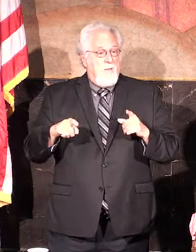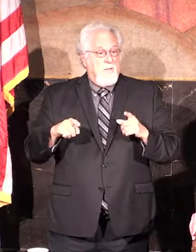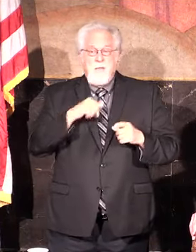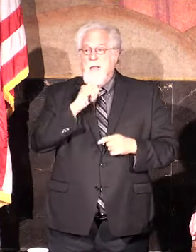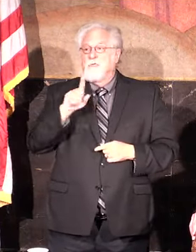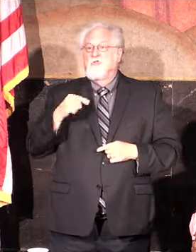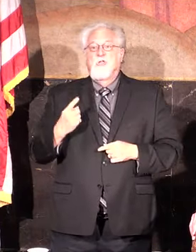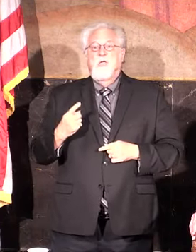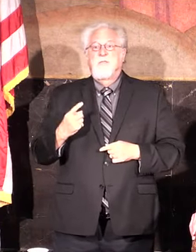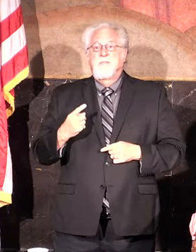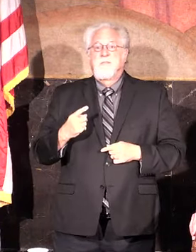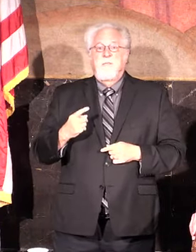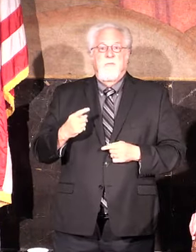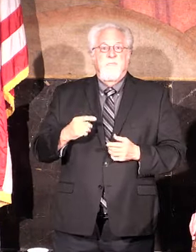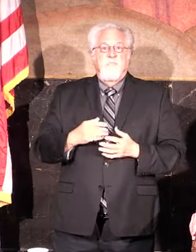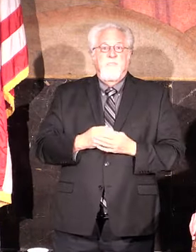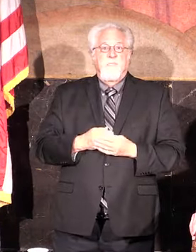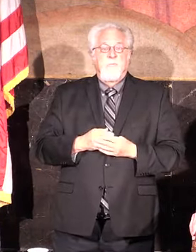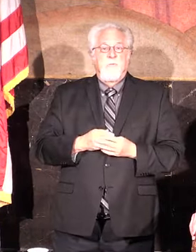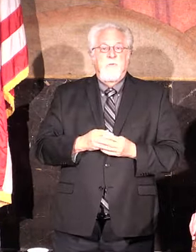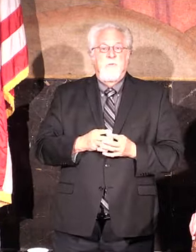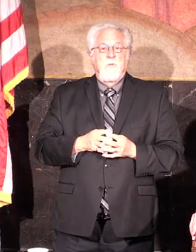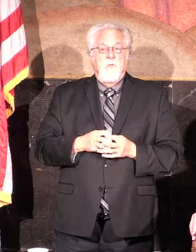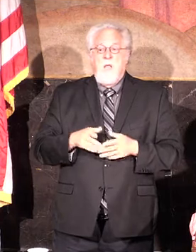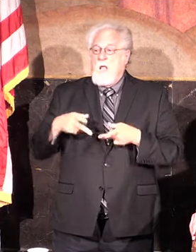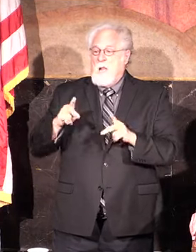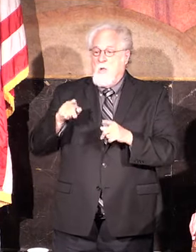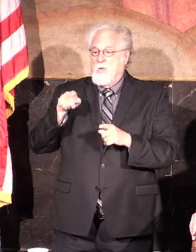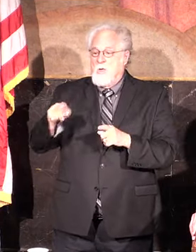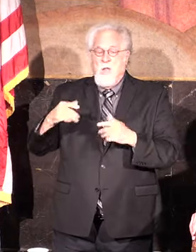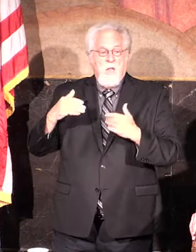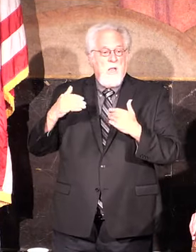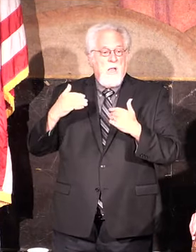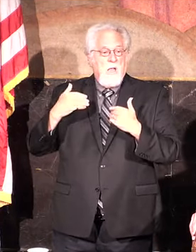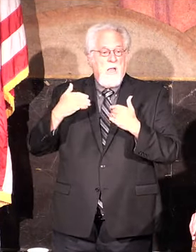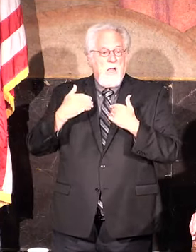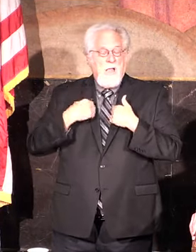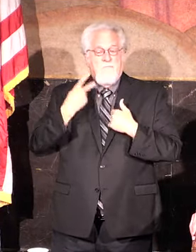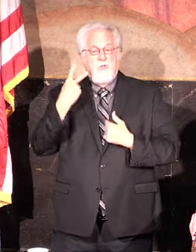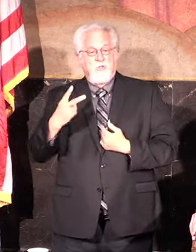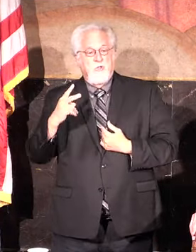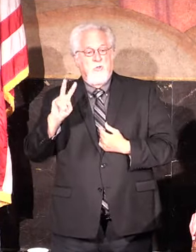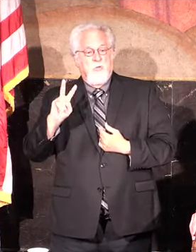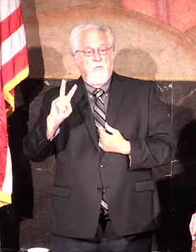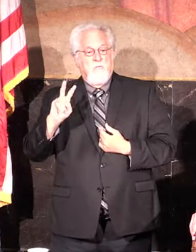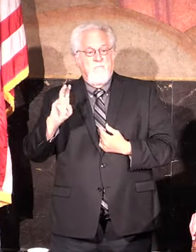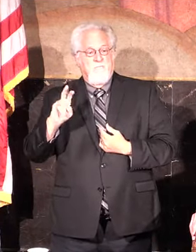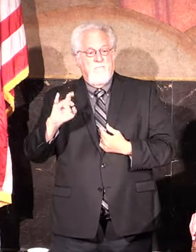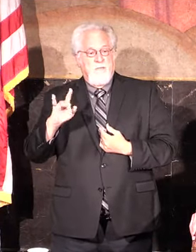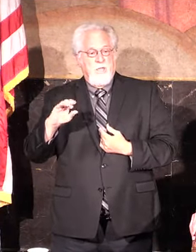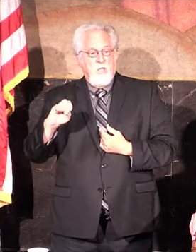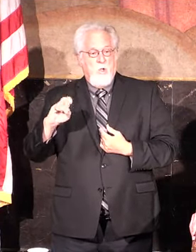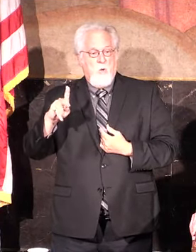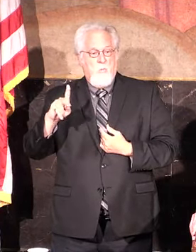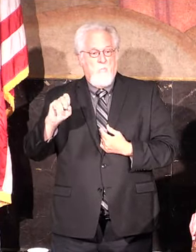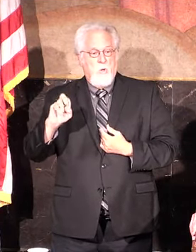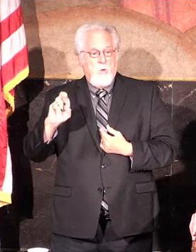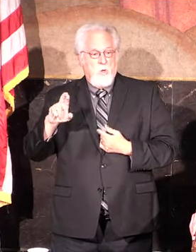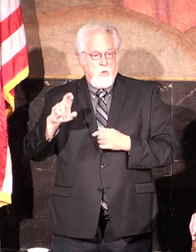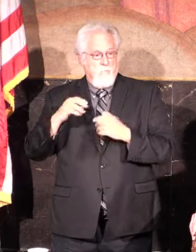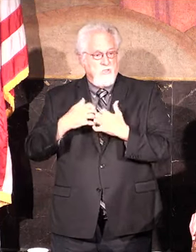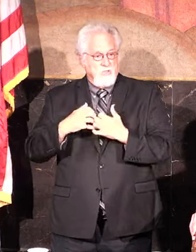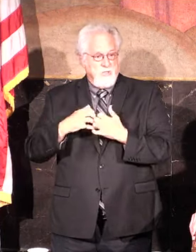just leaving or allowing them to have two video poker machines open if, in fact, they have those machines